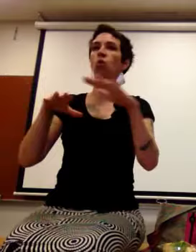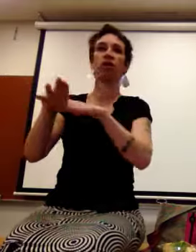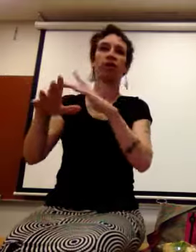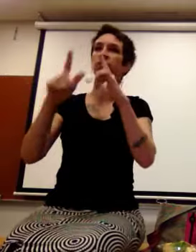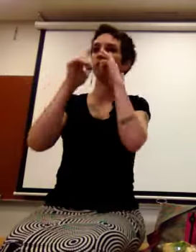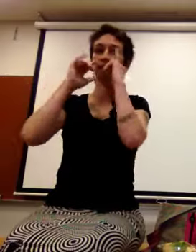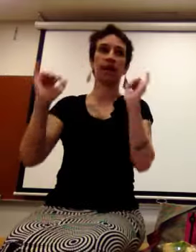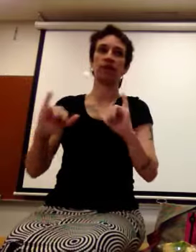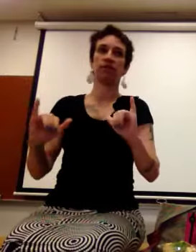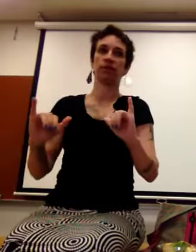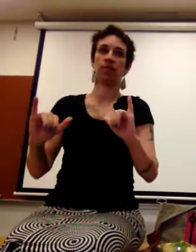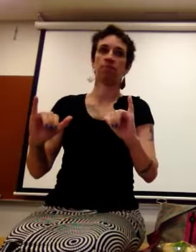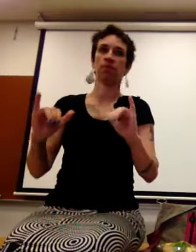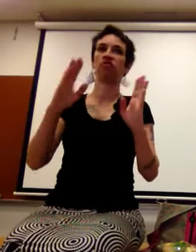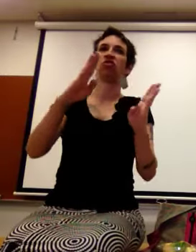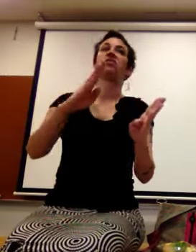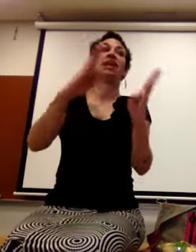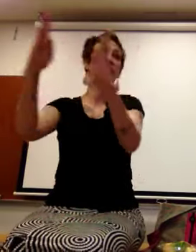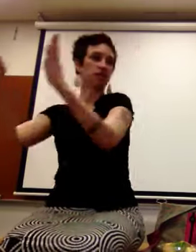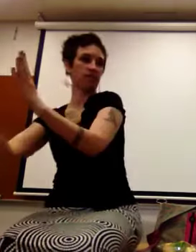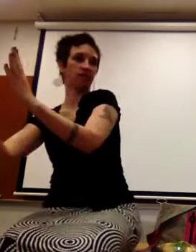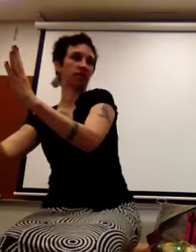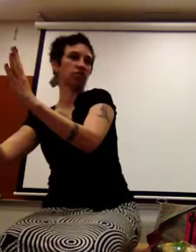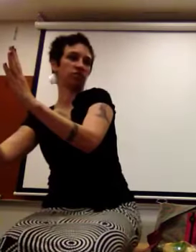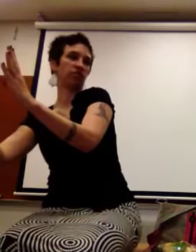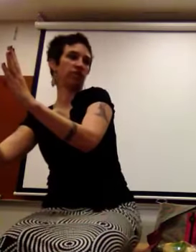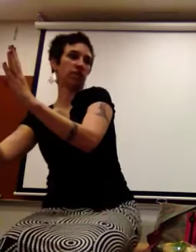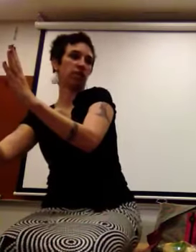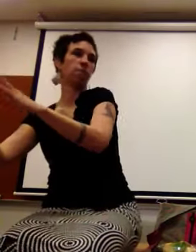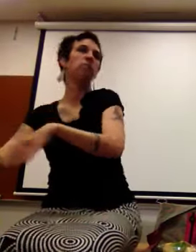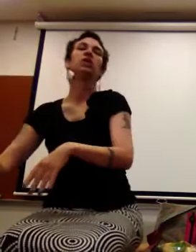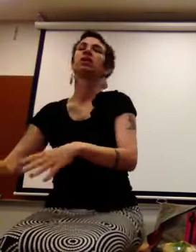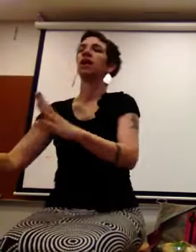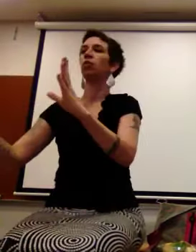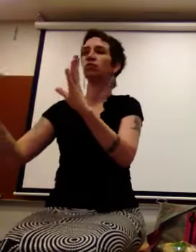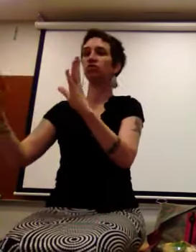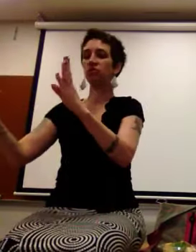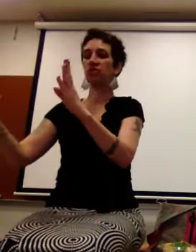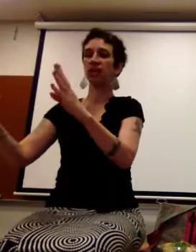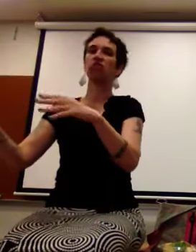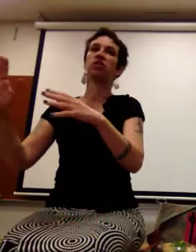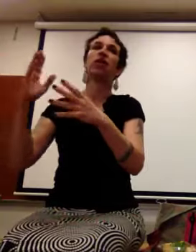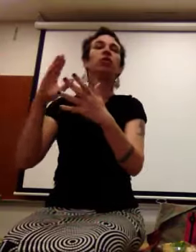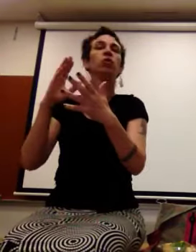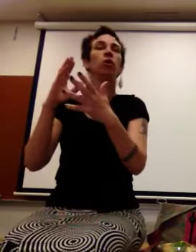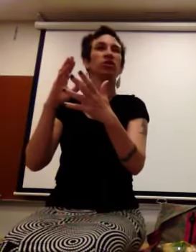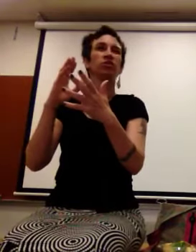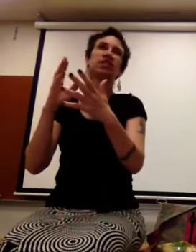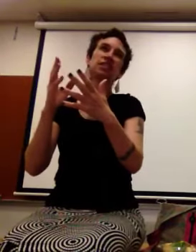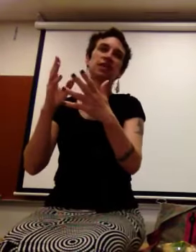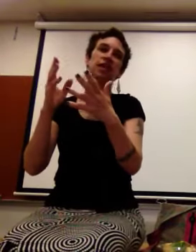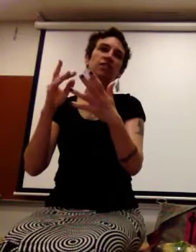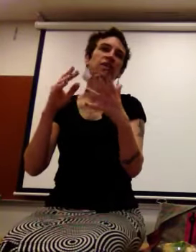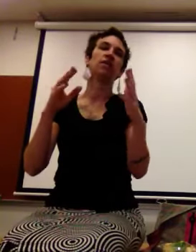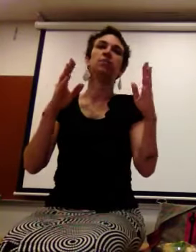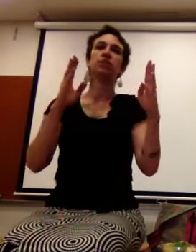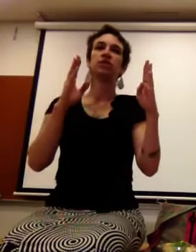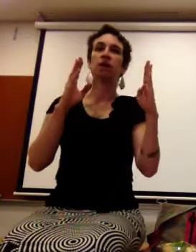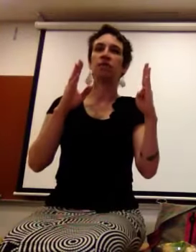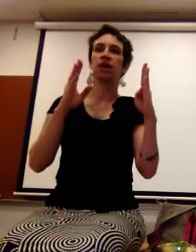walk in, it'll look exactly the same. It's just the next section of the video. And I will choose a section. Now, what you'll see today is that sometimes